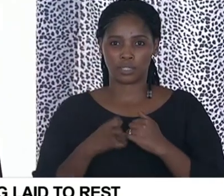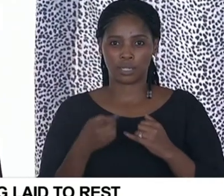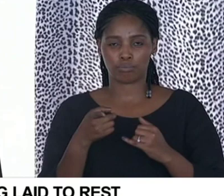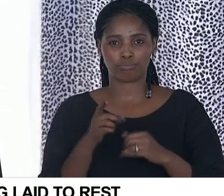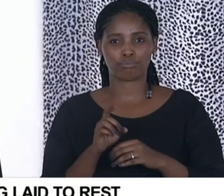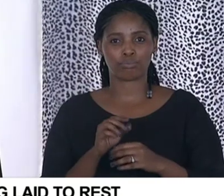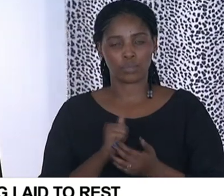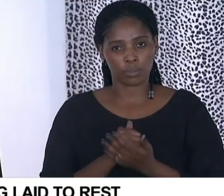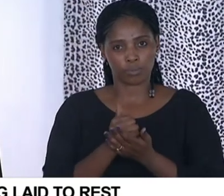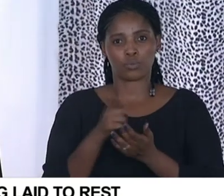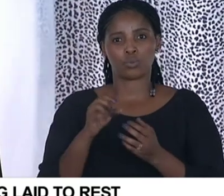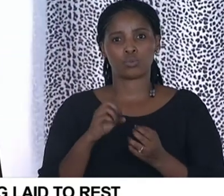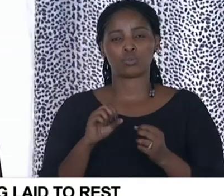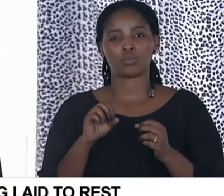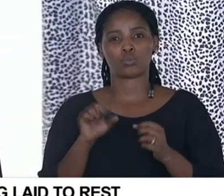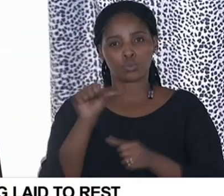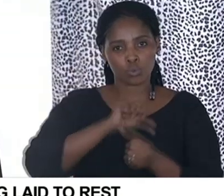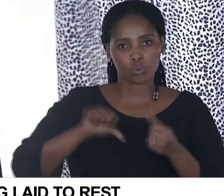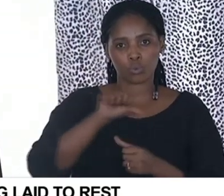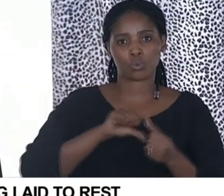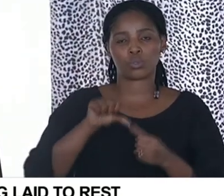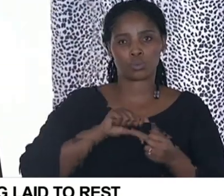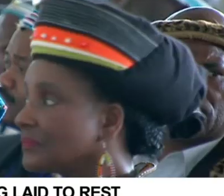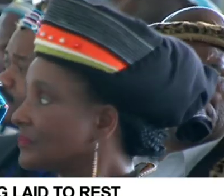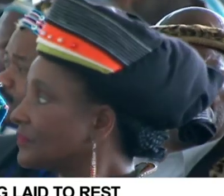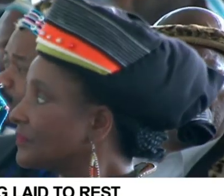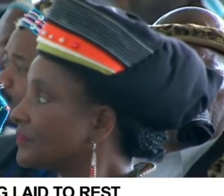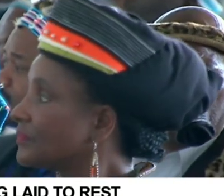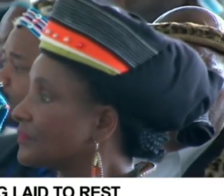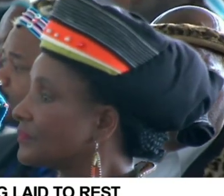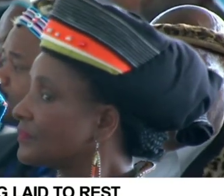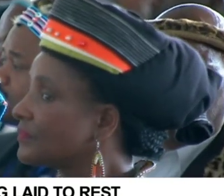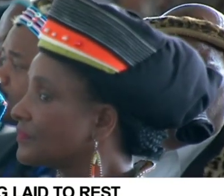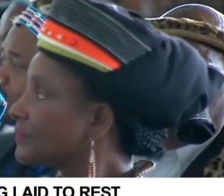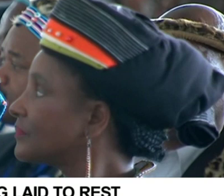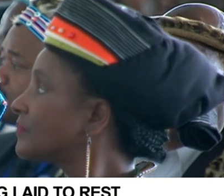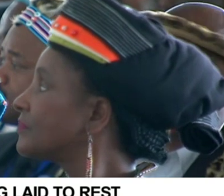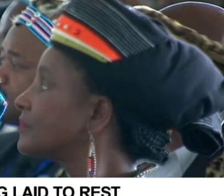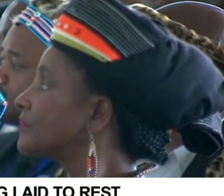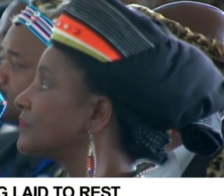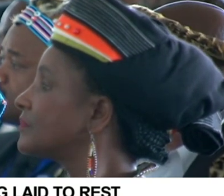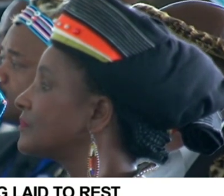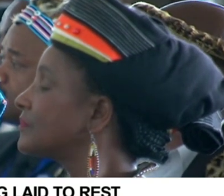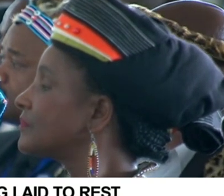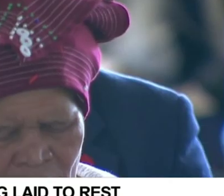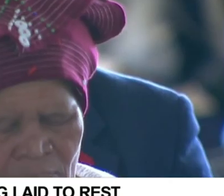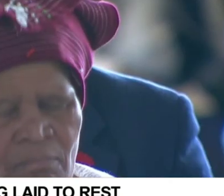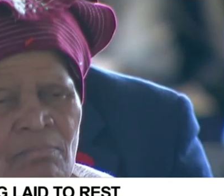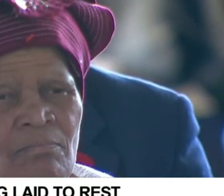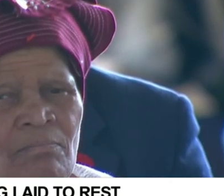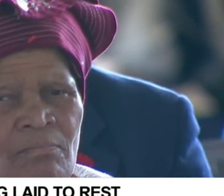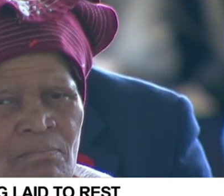cohesion, and also on service to one's fellow human being will be